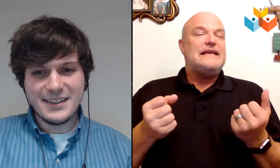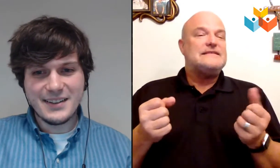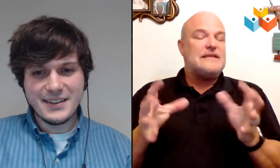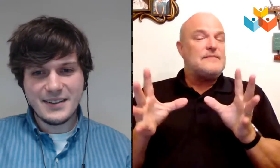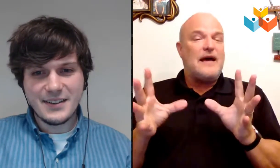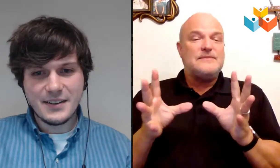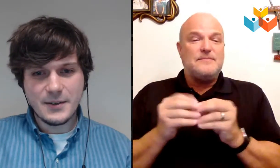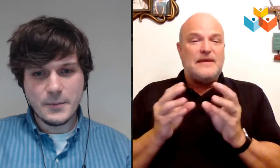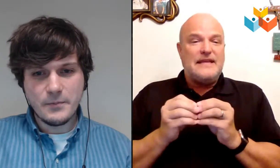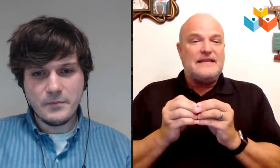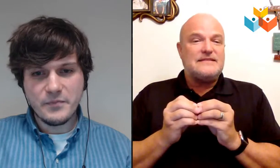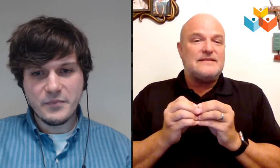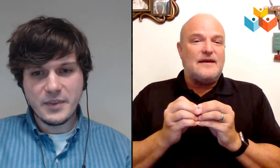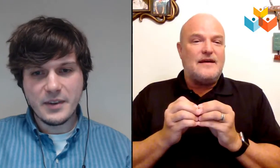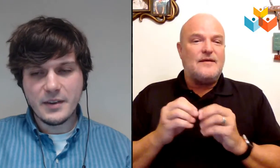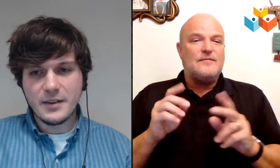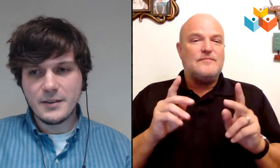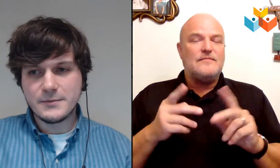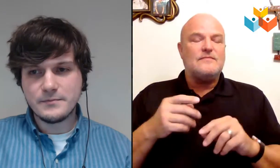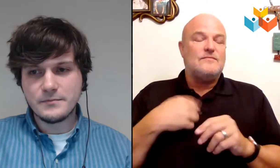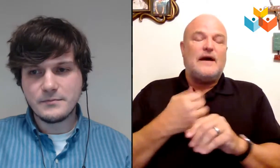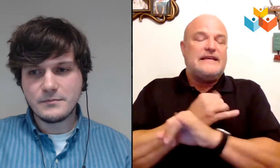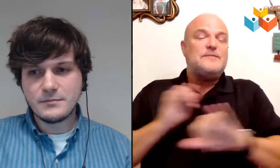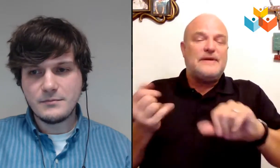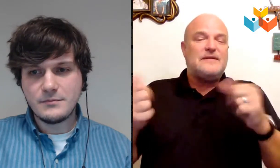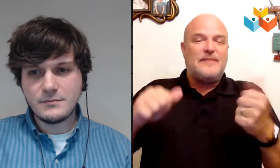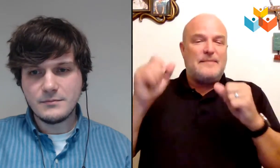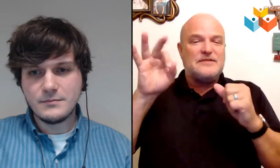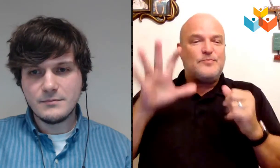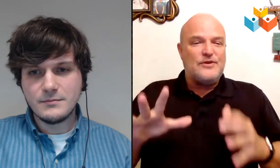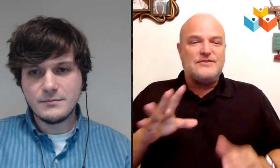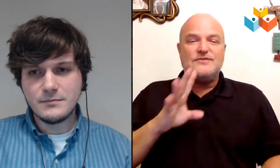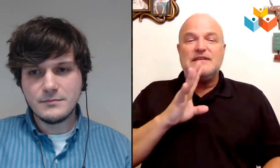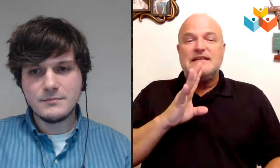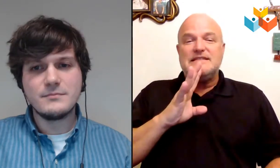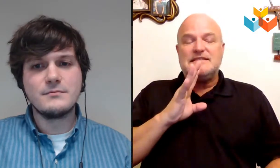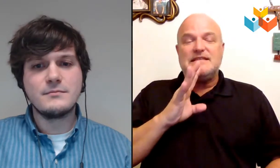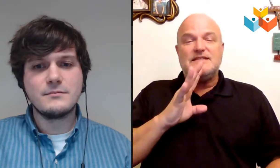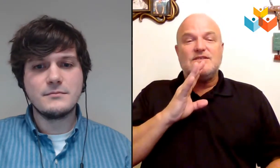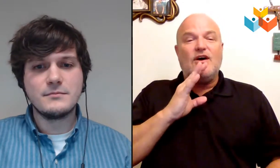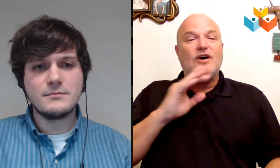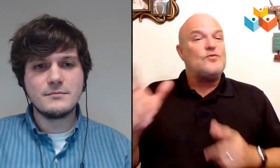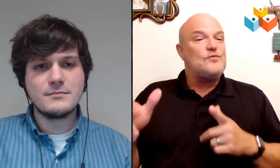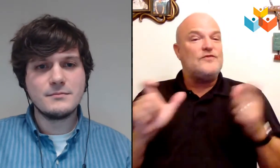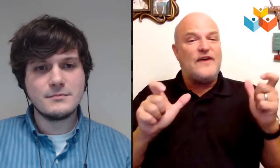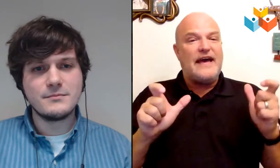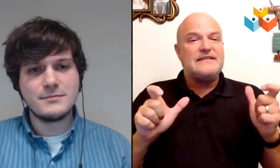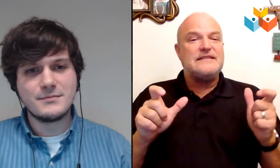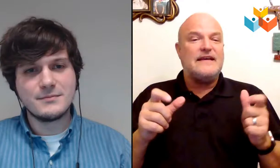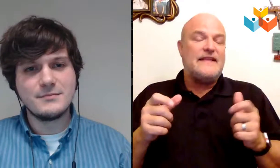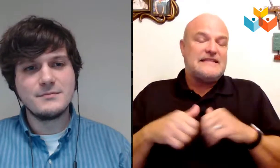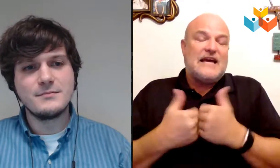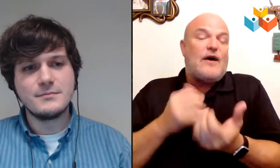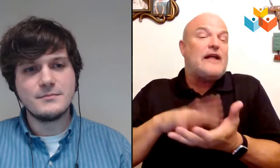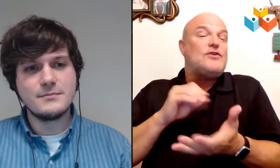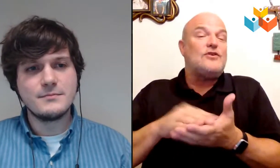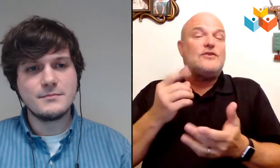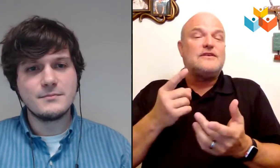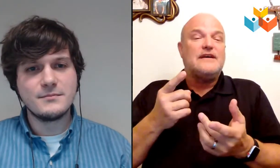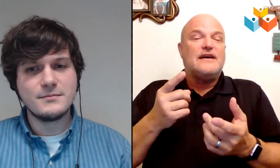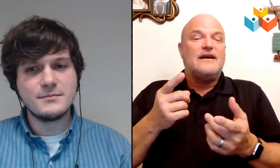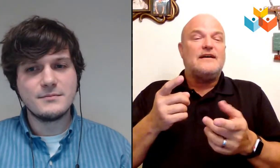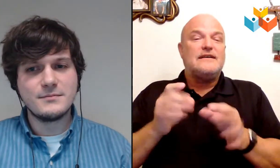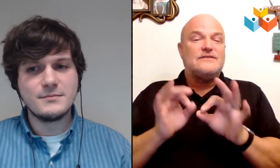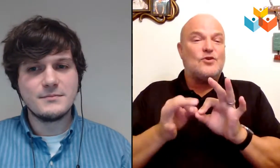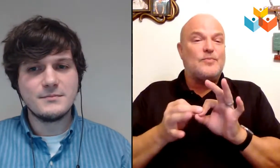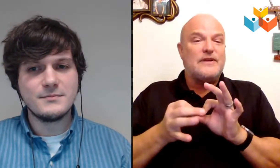Well, sometimes in meetings, my independent Baptist preachers tend to talk real fast, and that's how I